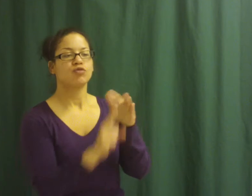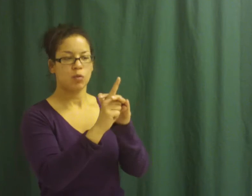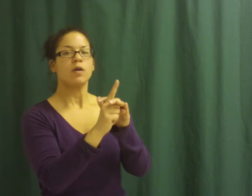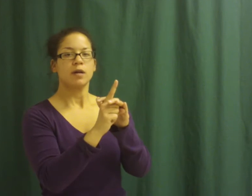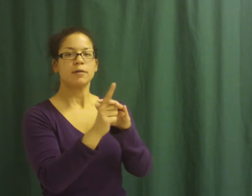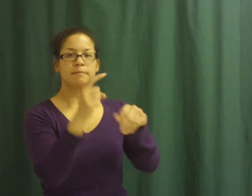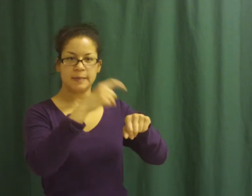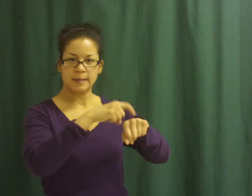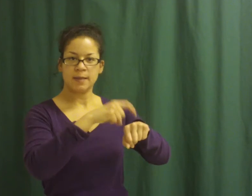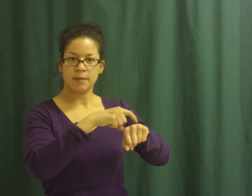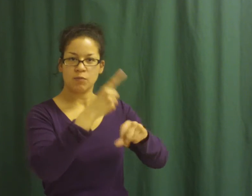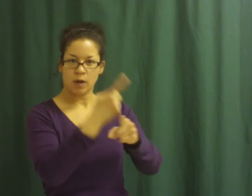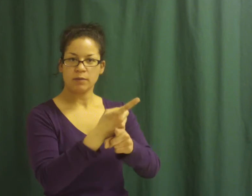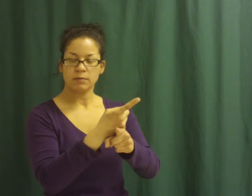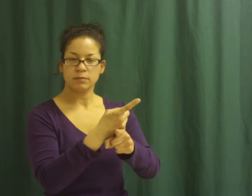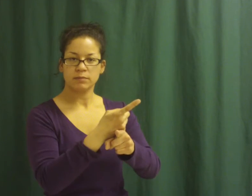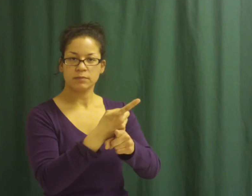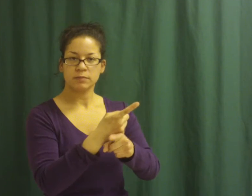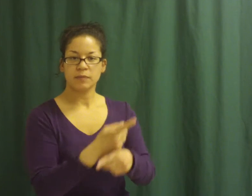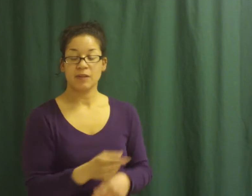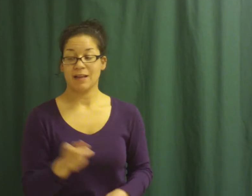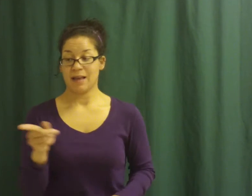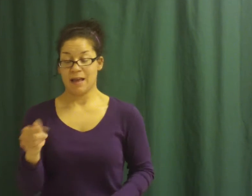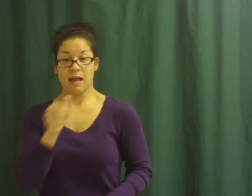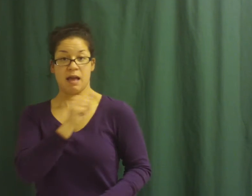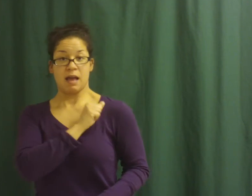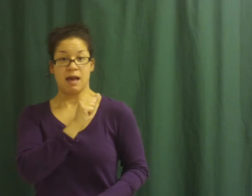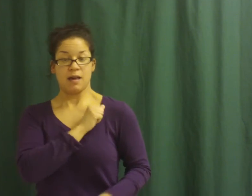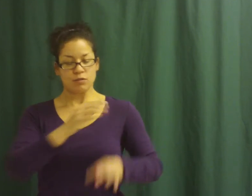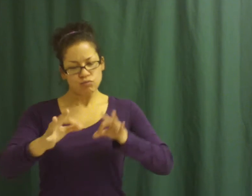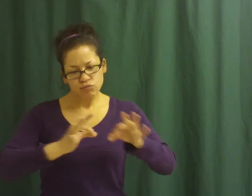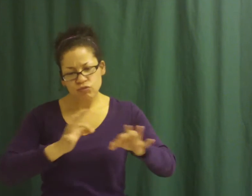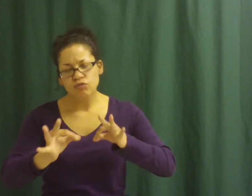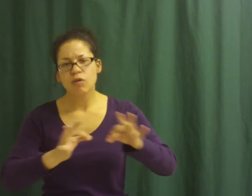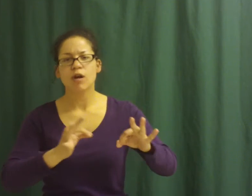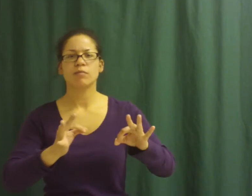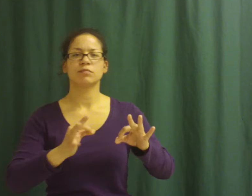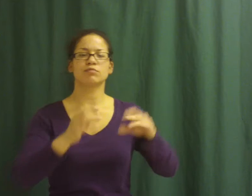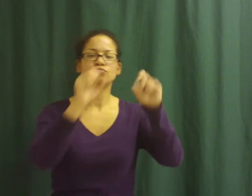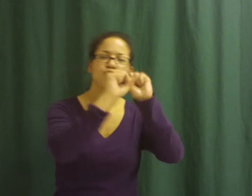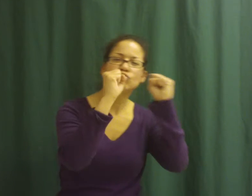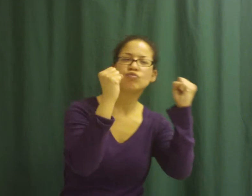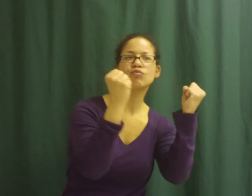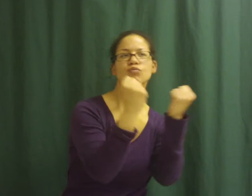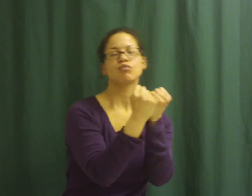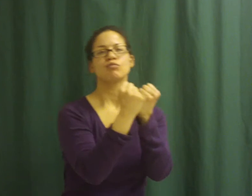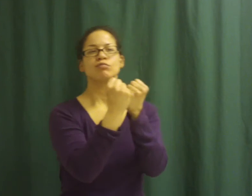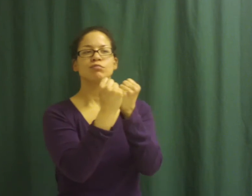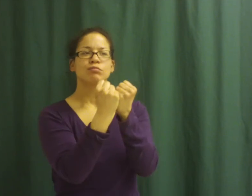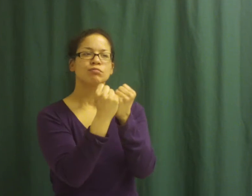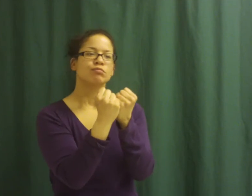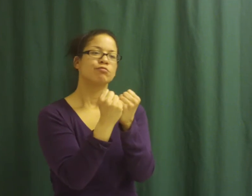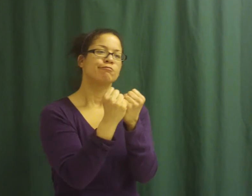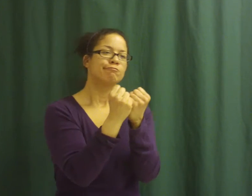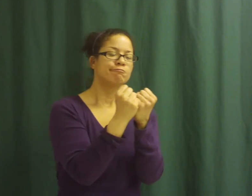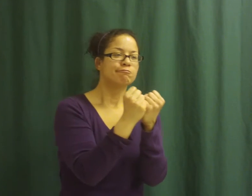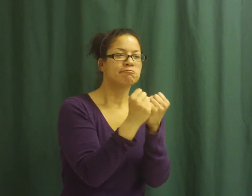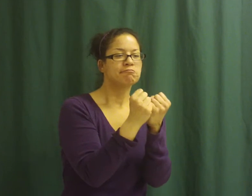What Adams described as social affections and generous sentiments among the